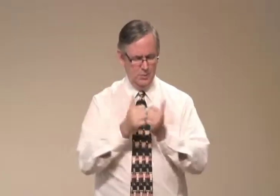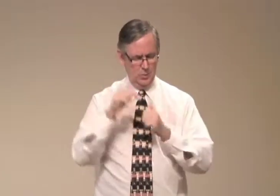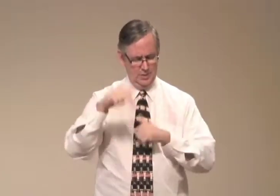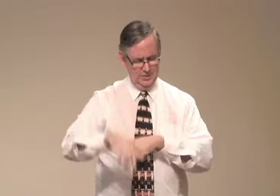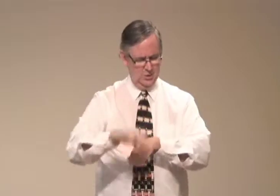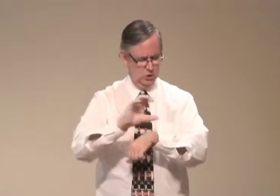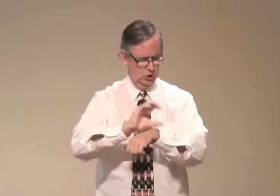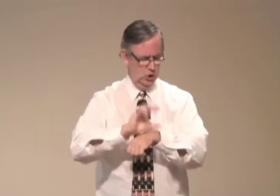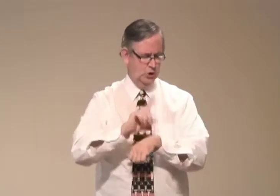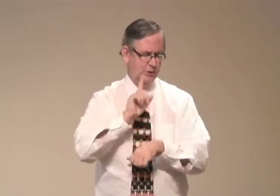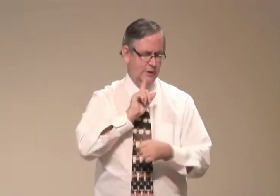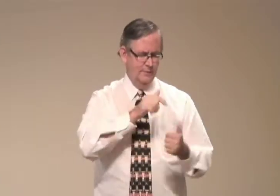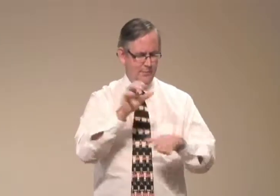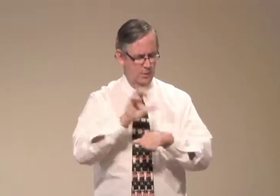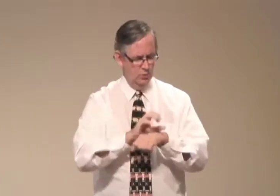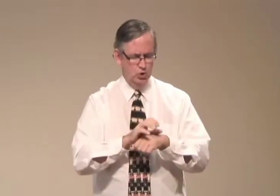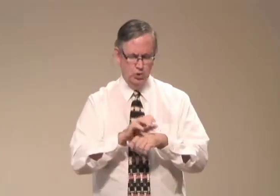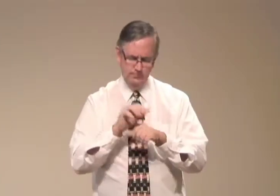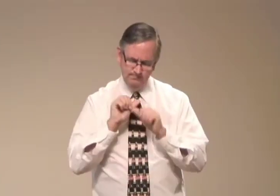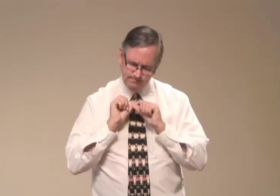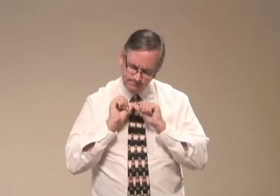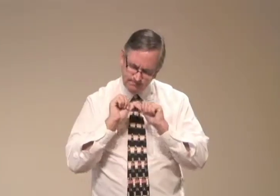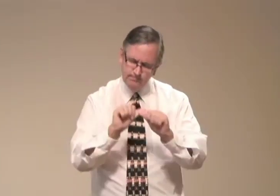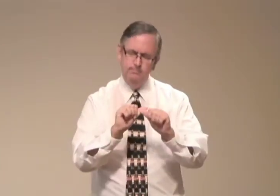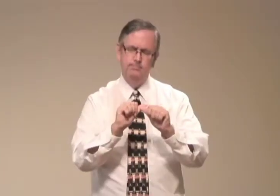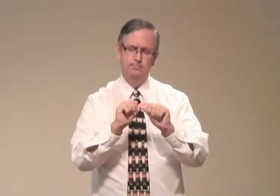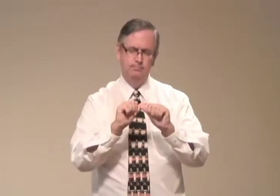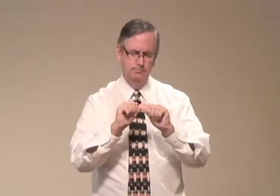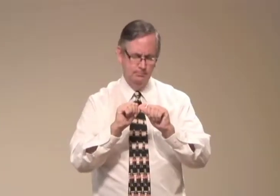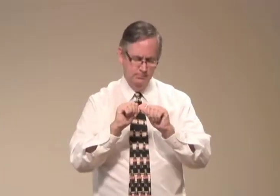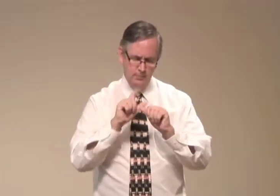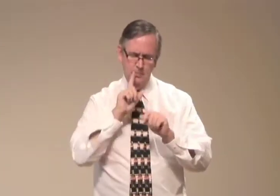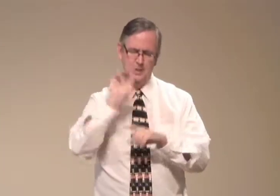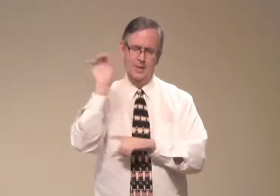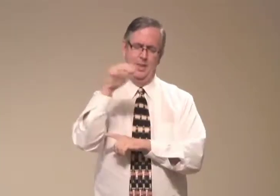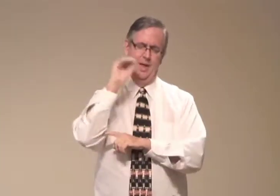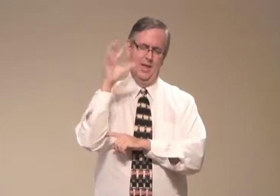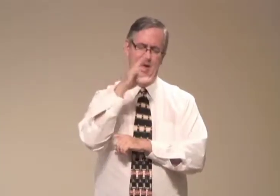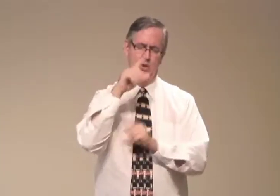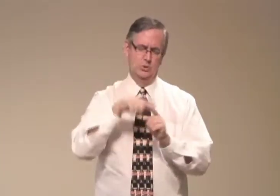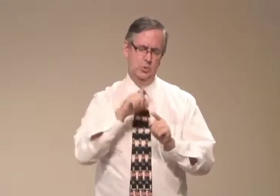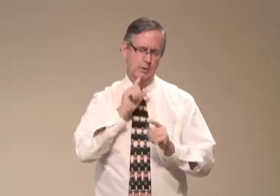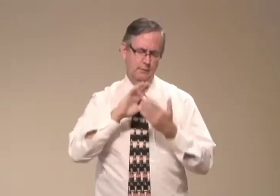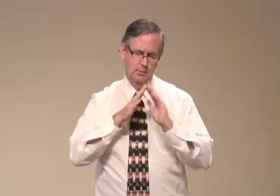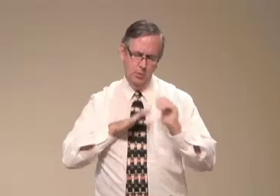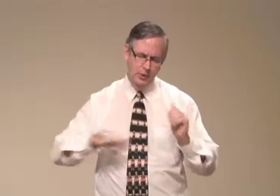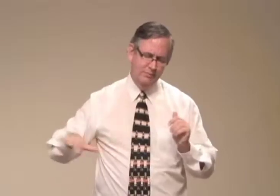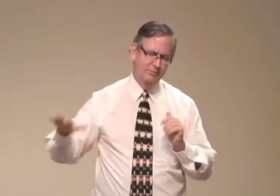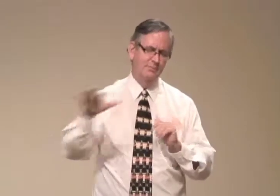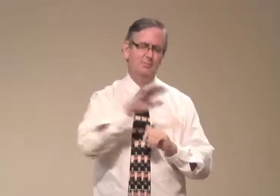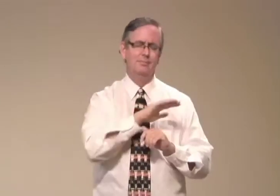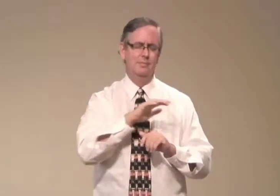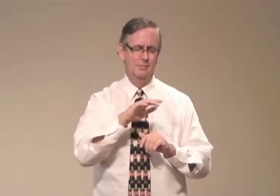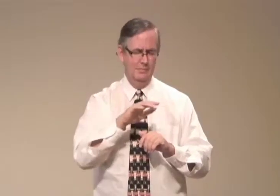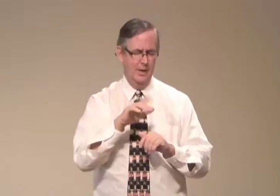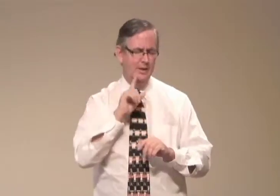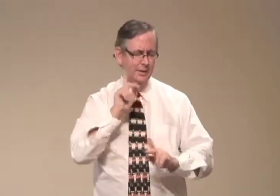for Bruce and Vicki, as they've served here, at Deaf Baptist Church, Lord, I pray that you'll help them continue to be a light into the